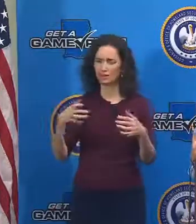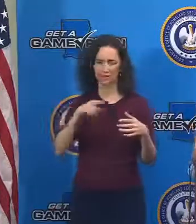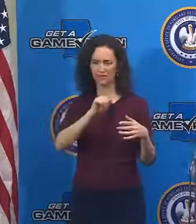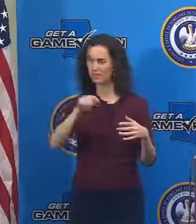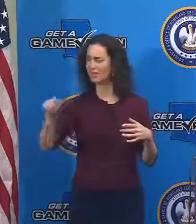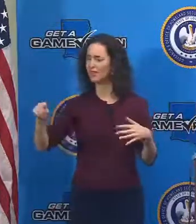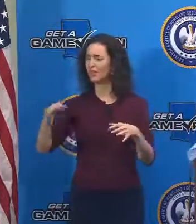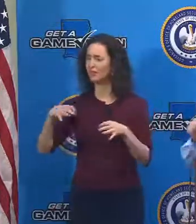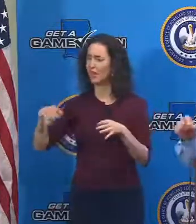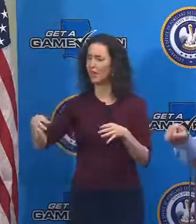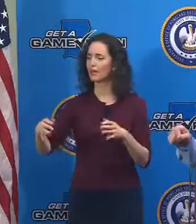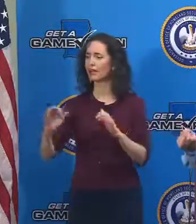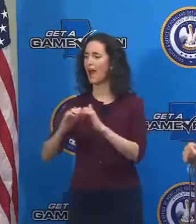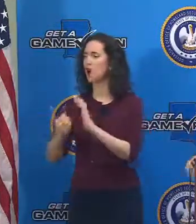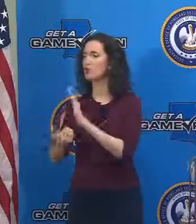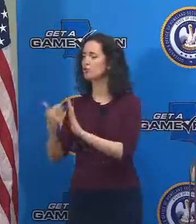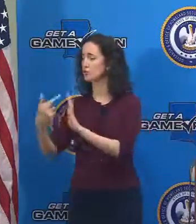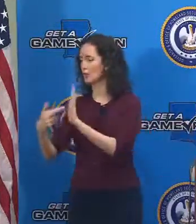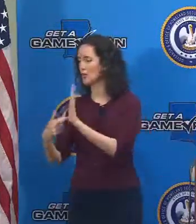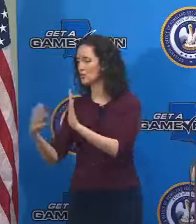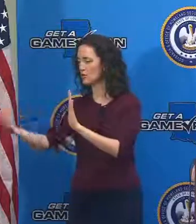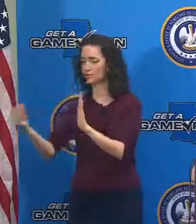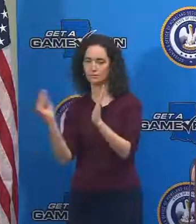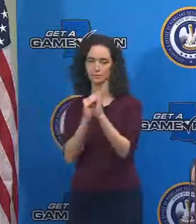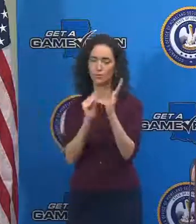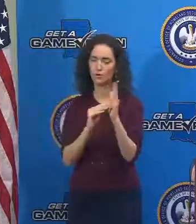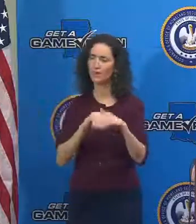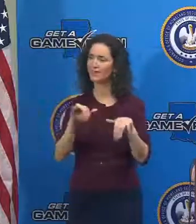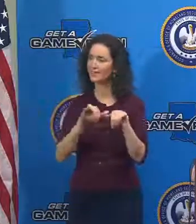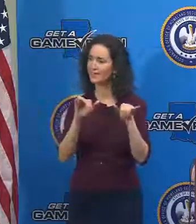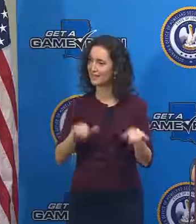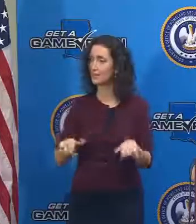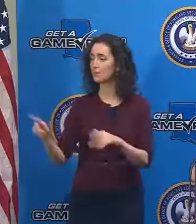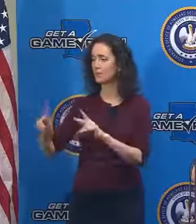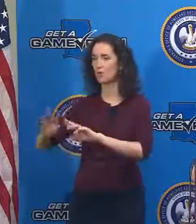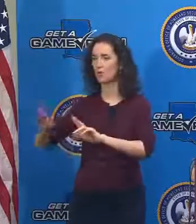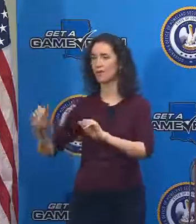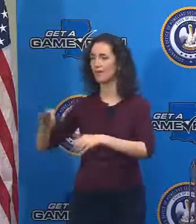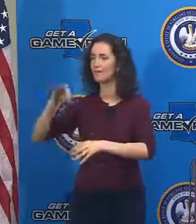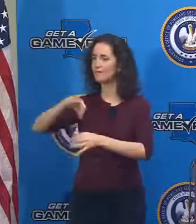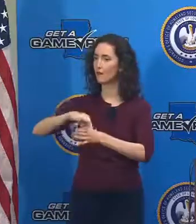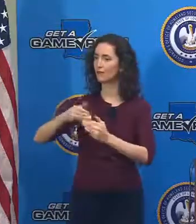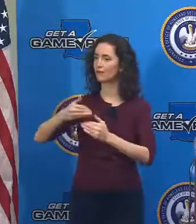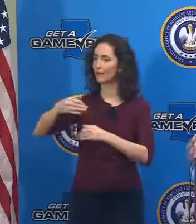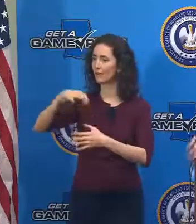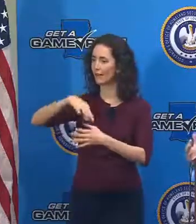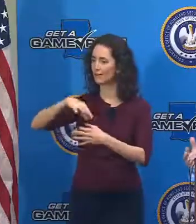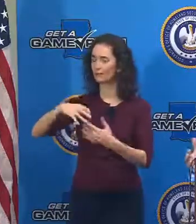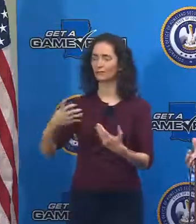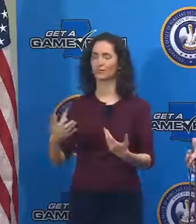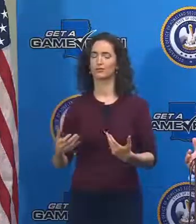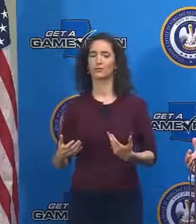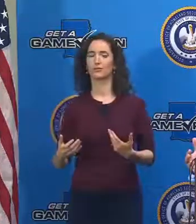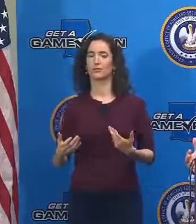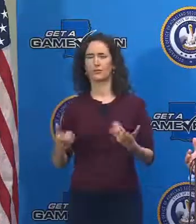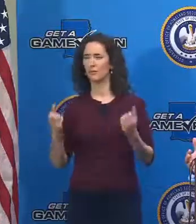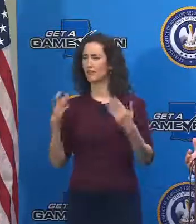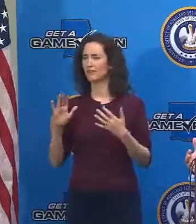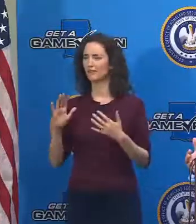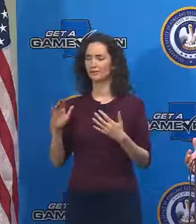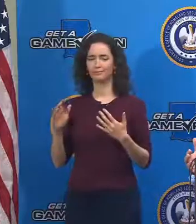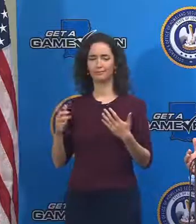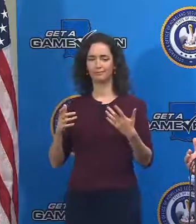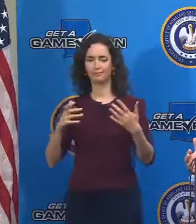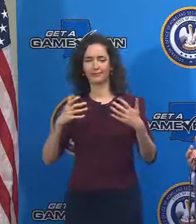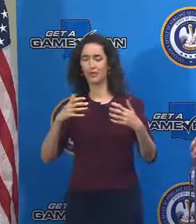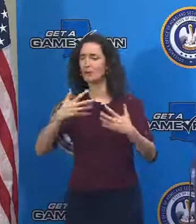could be put into the system so that those individuals could vote in the upcoming election, to just a number of things related to the